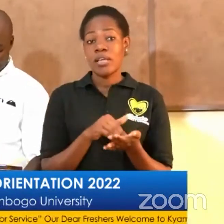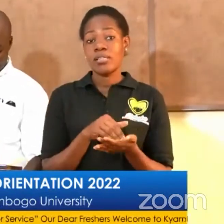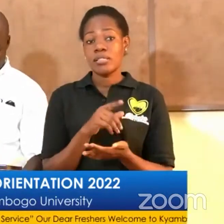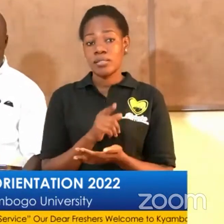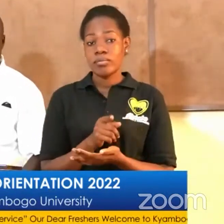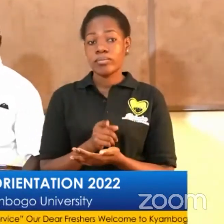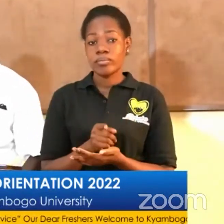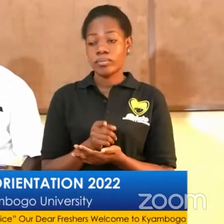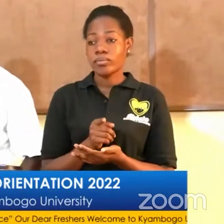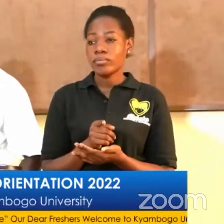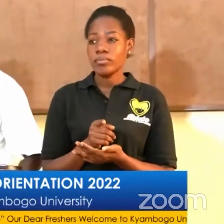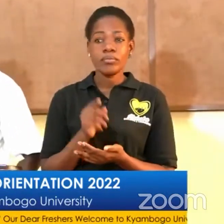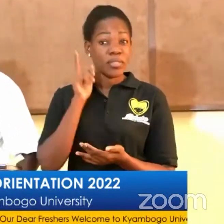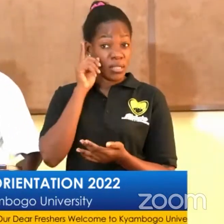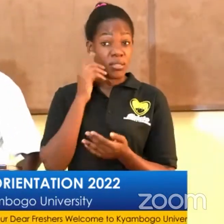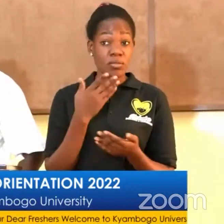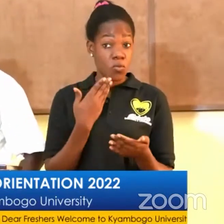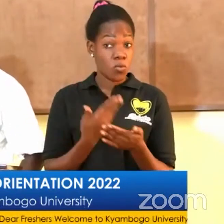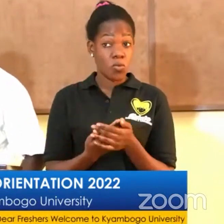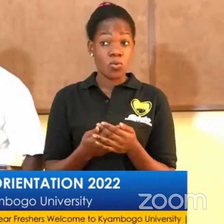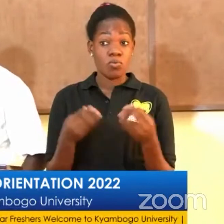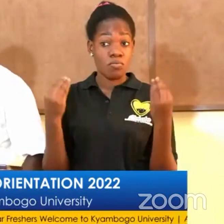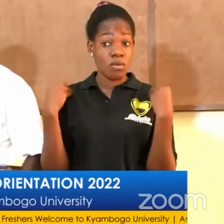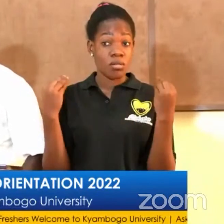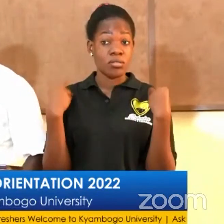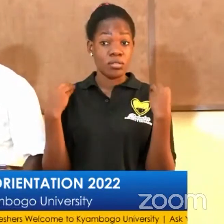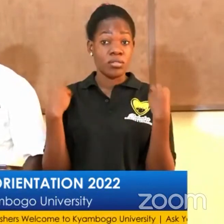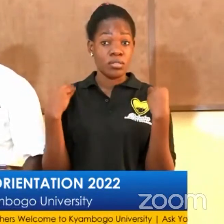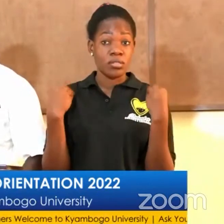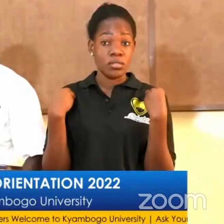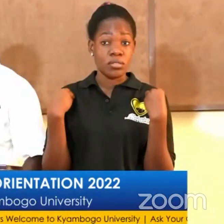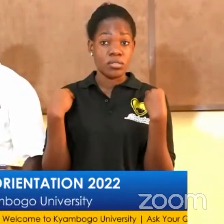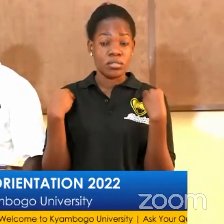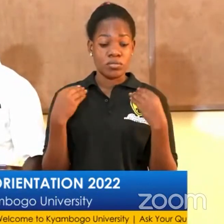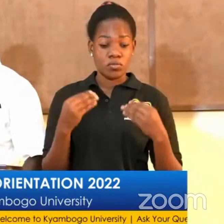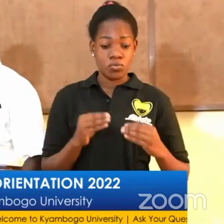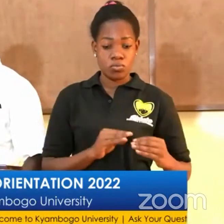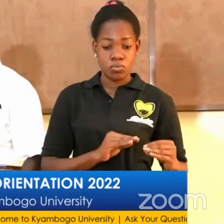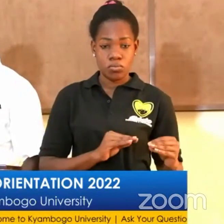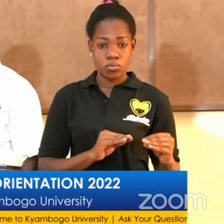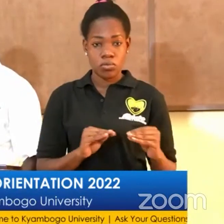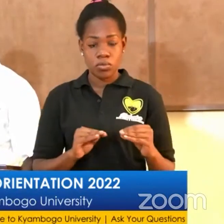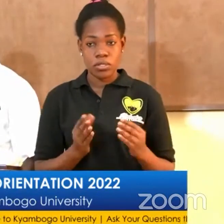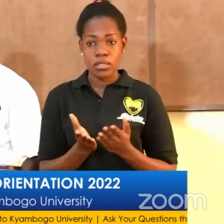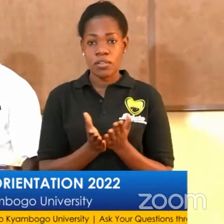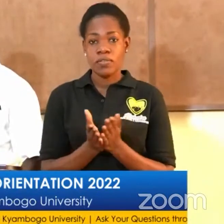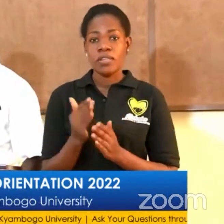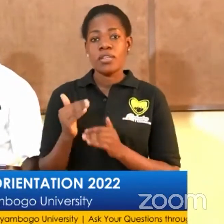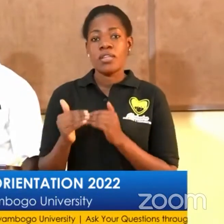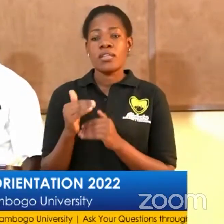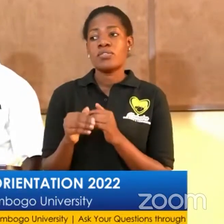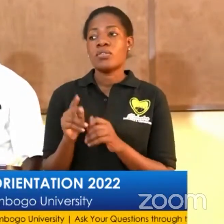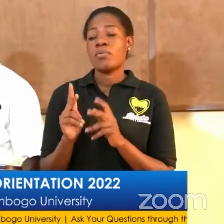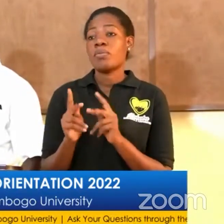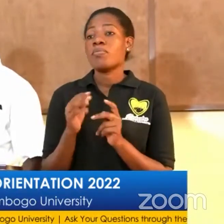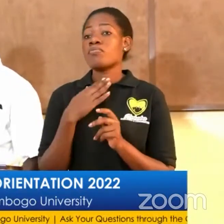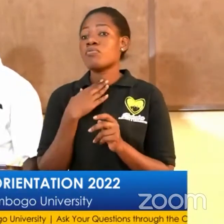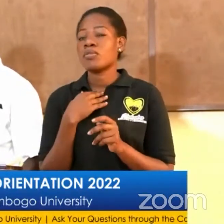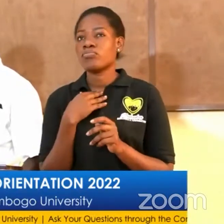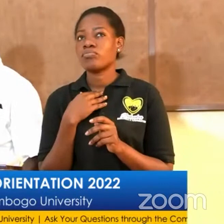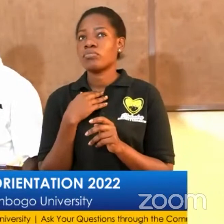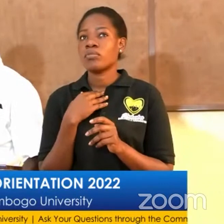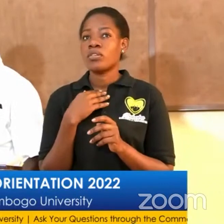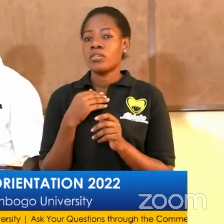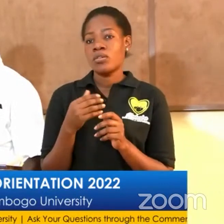I think it is good practice to take services nearer to the people who need them. We have got